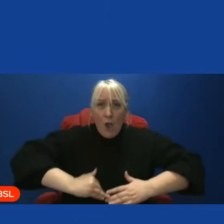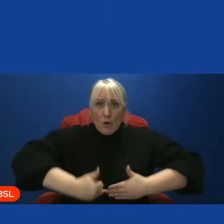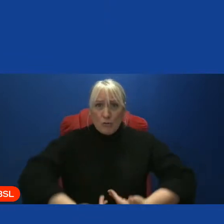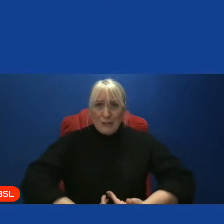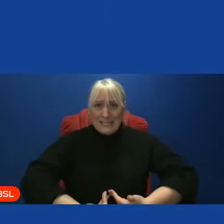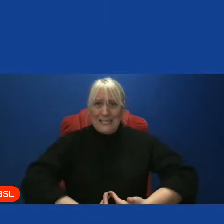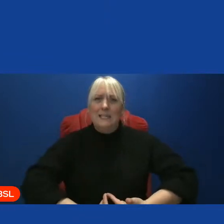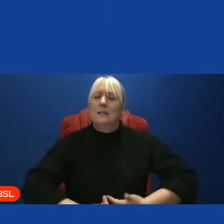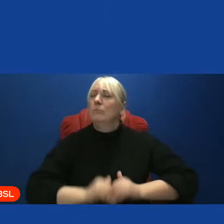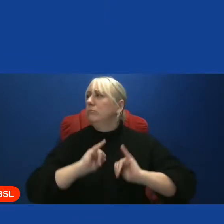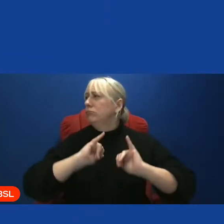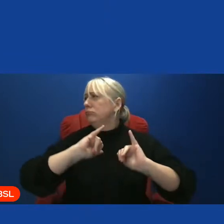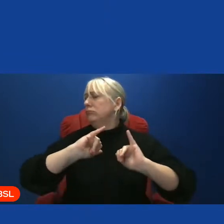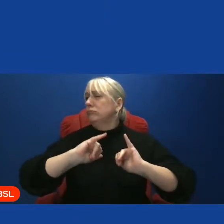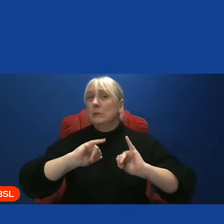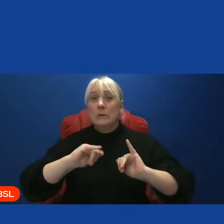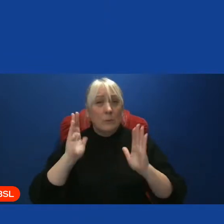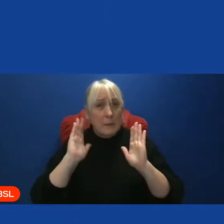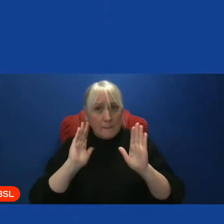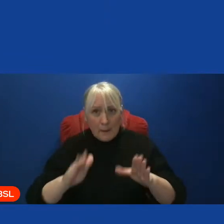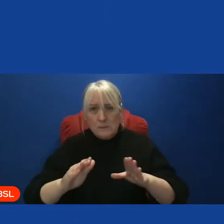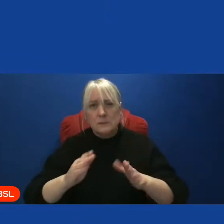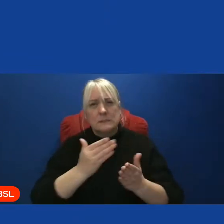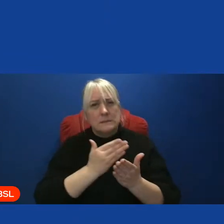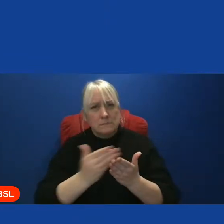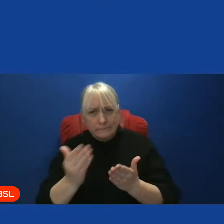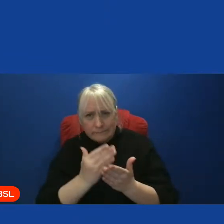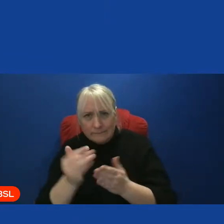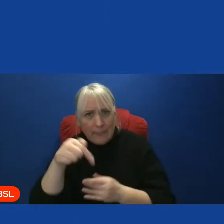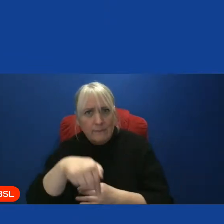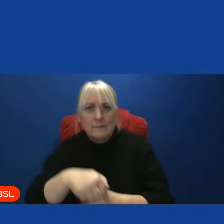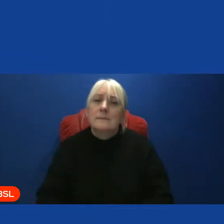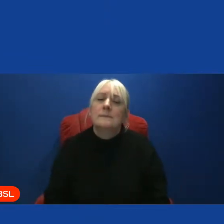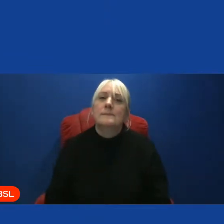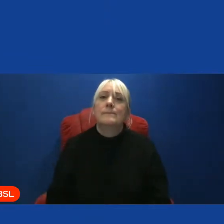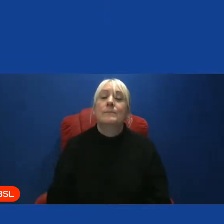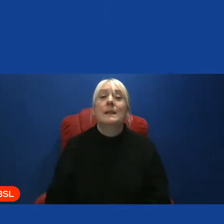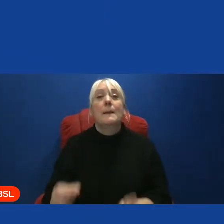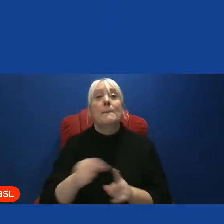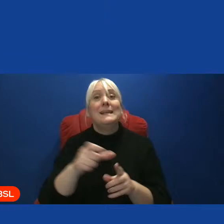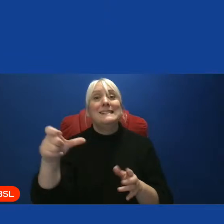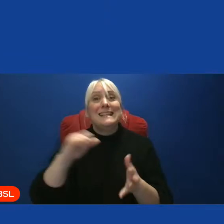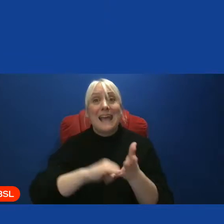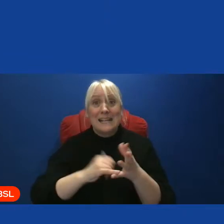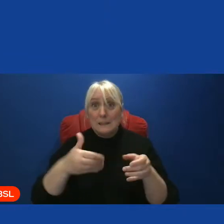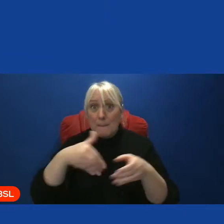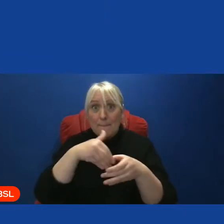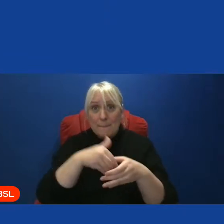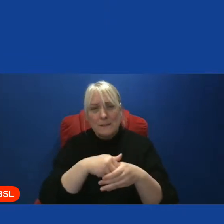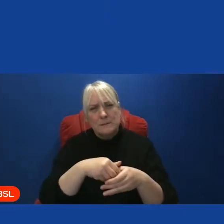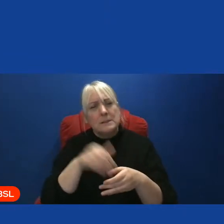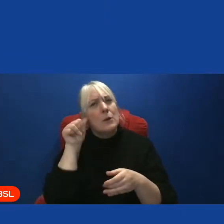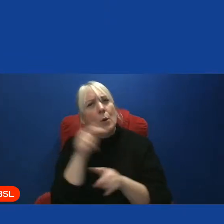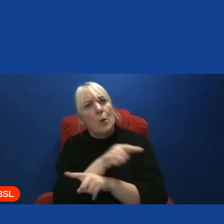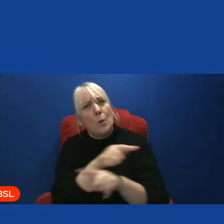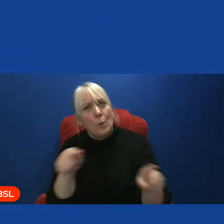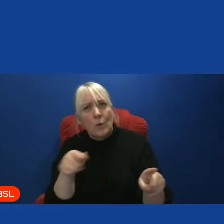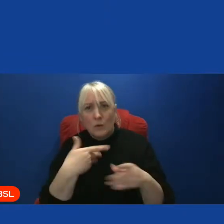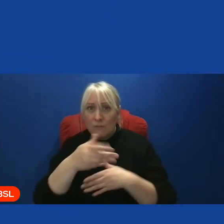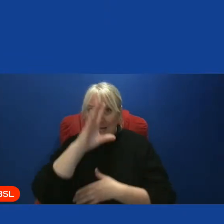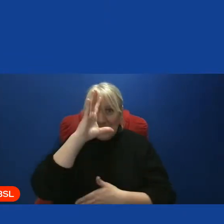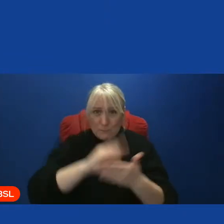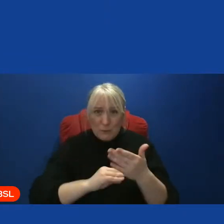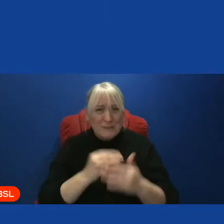is something that we have to deal with. And I know that as PCS members, you will experience firsthand